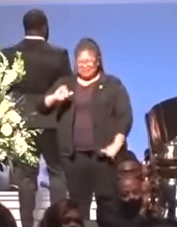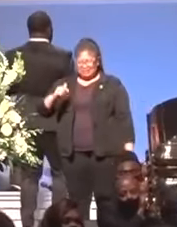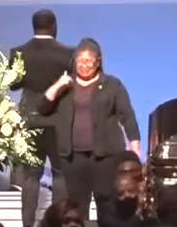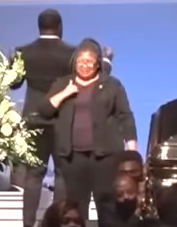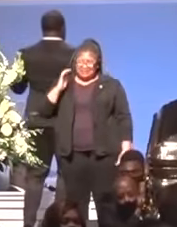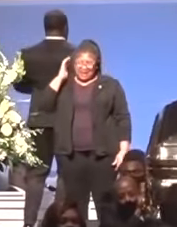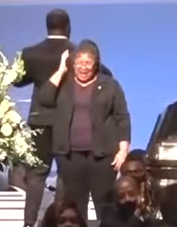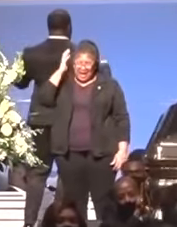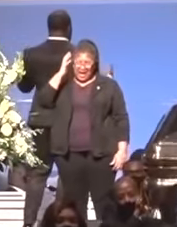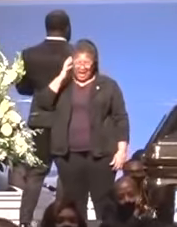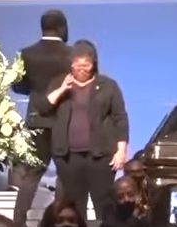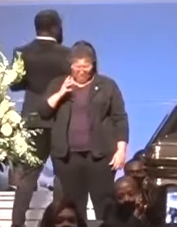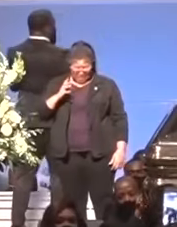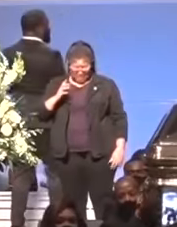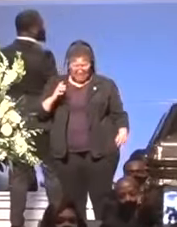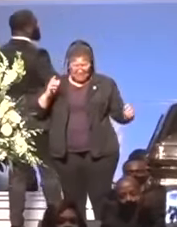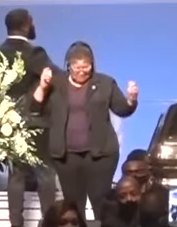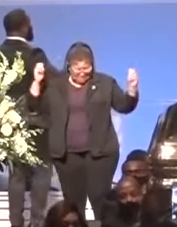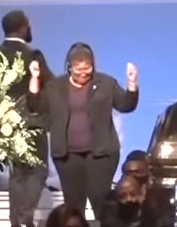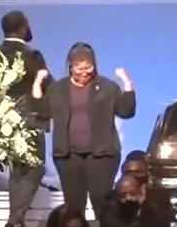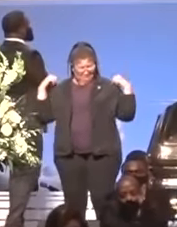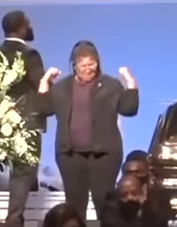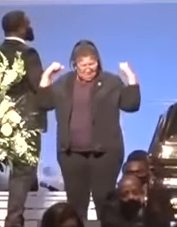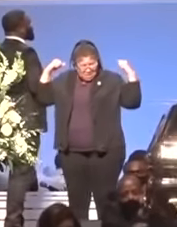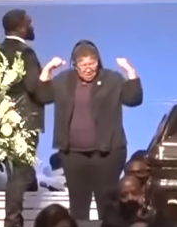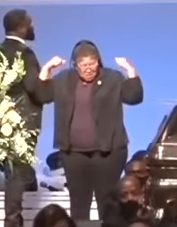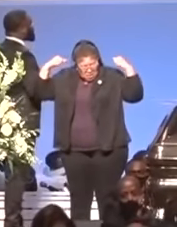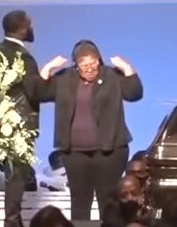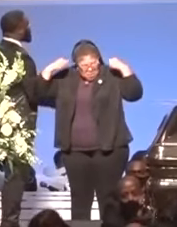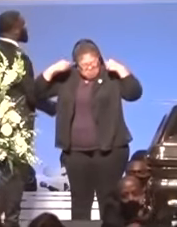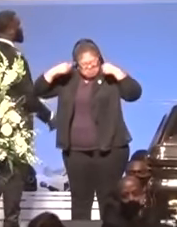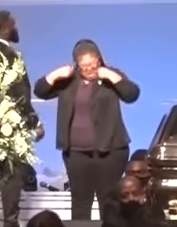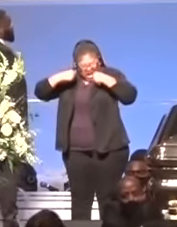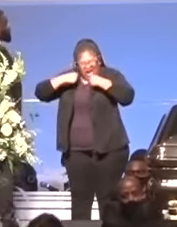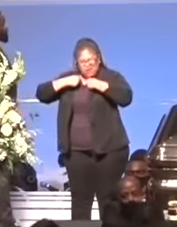I'm going to put on Thank you, Jesus.